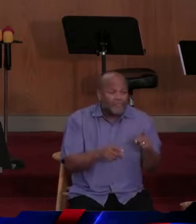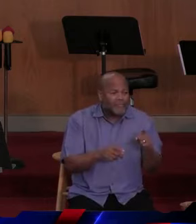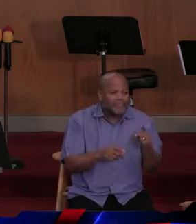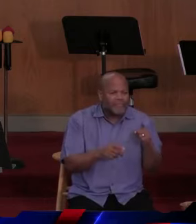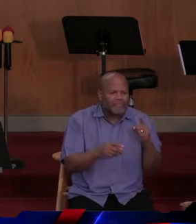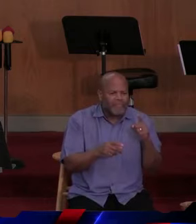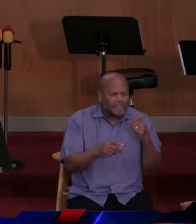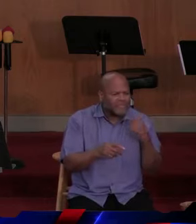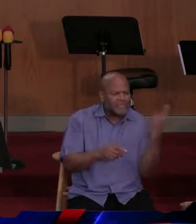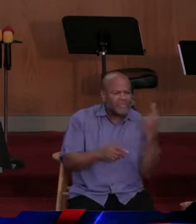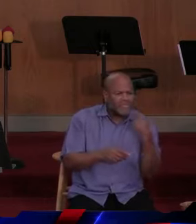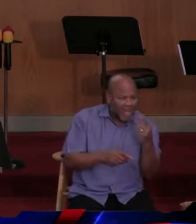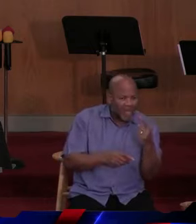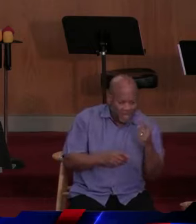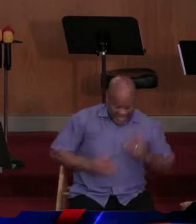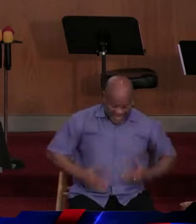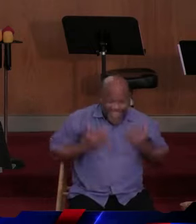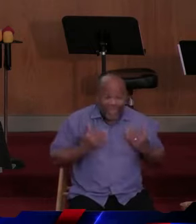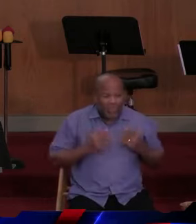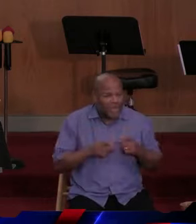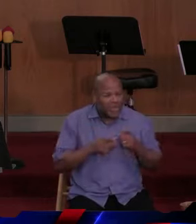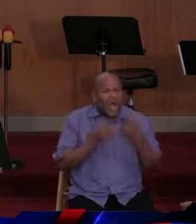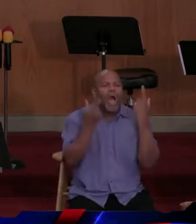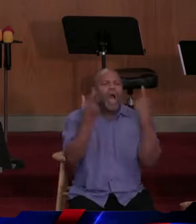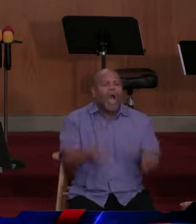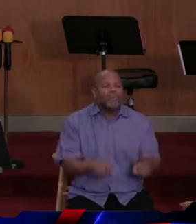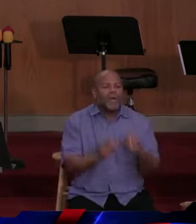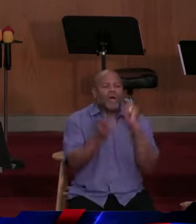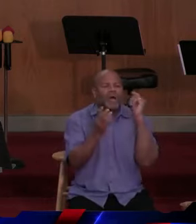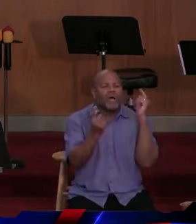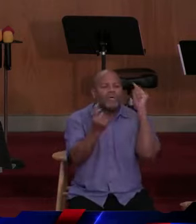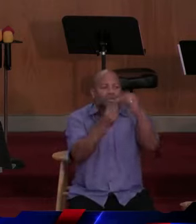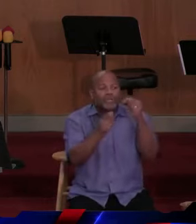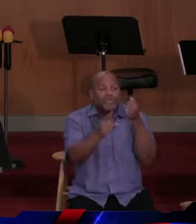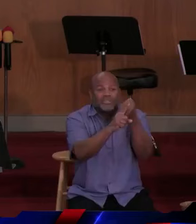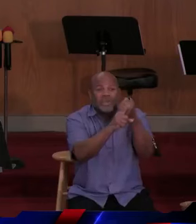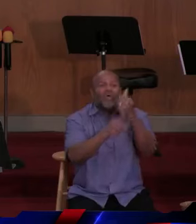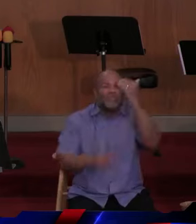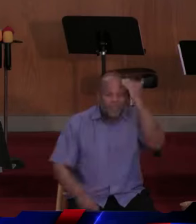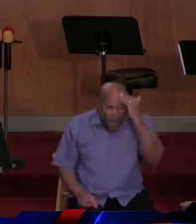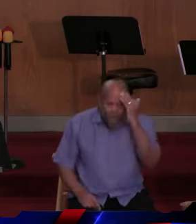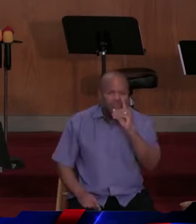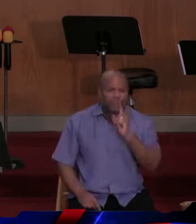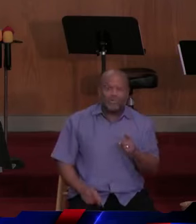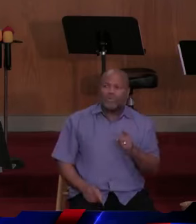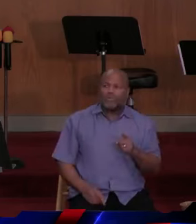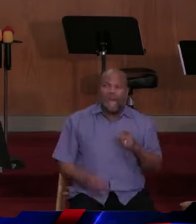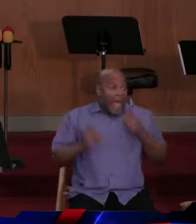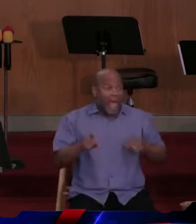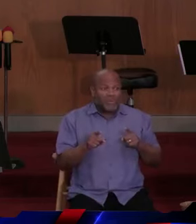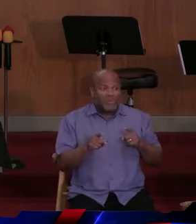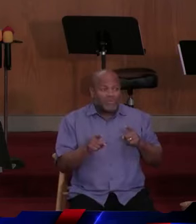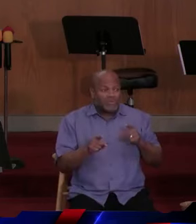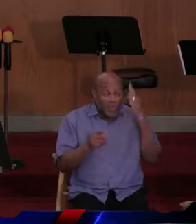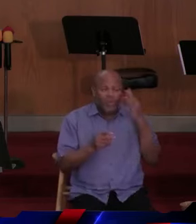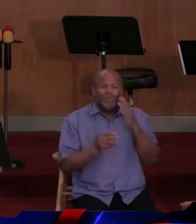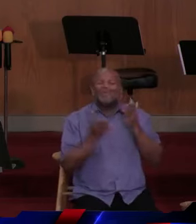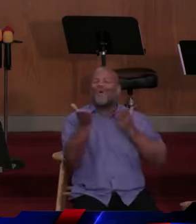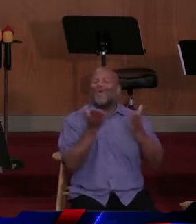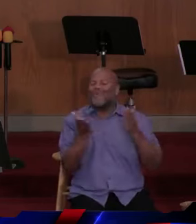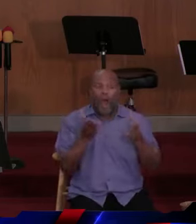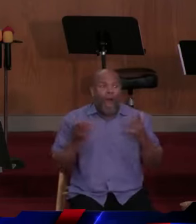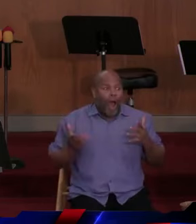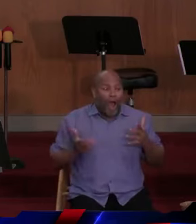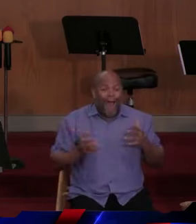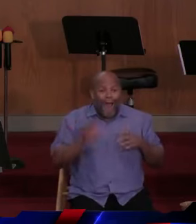yourself that he lives. You ever been to testimony service and sister so-and-so called you and said how good God has